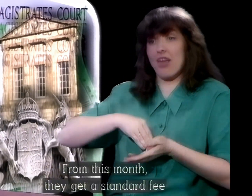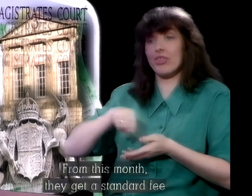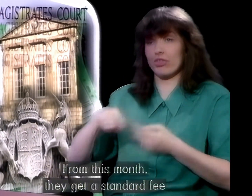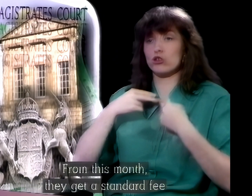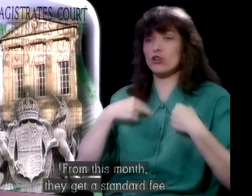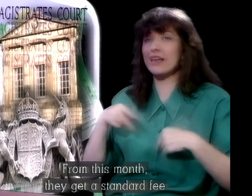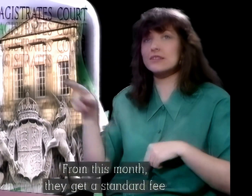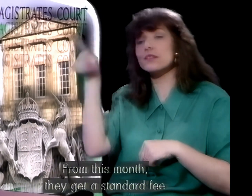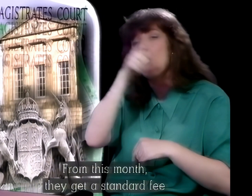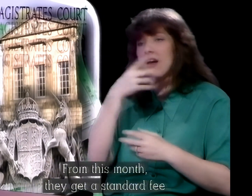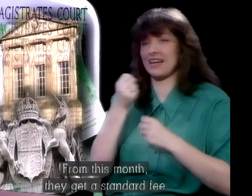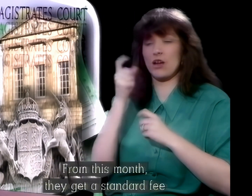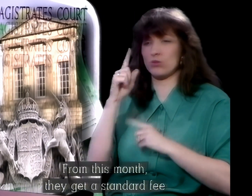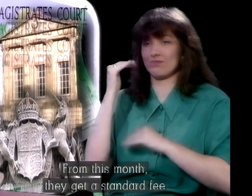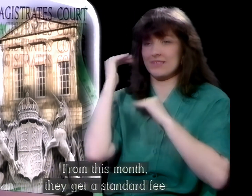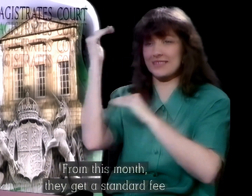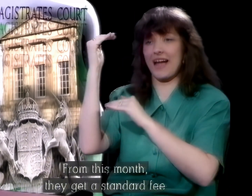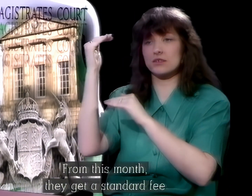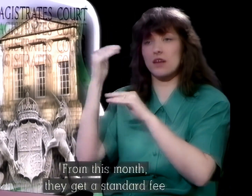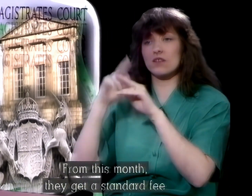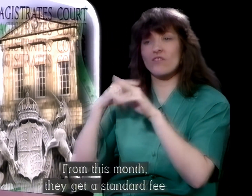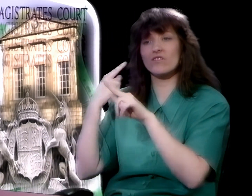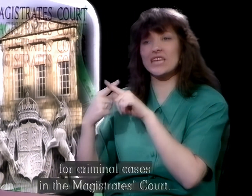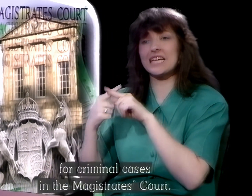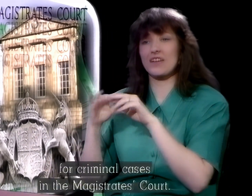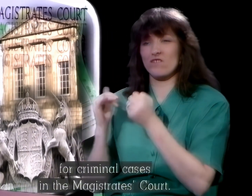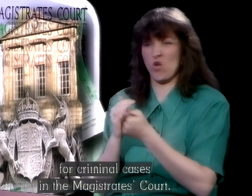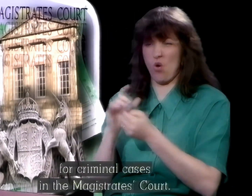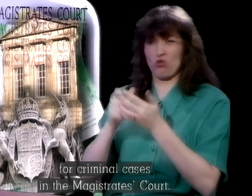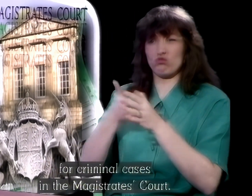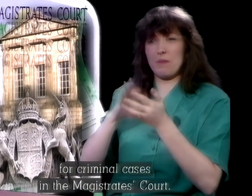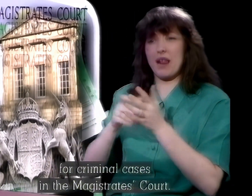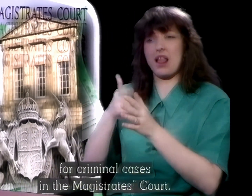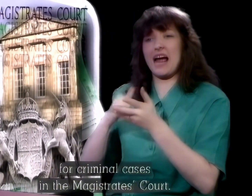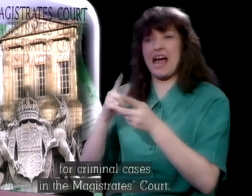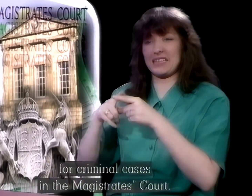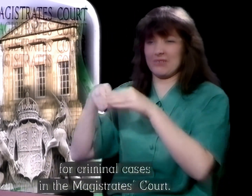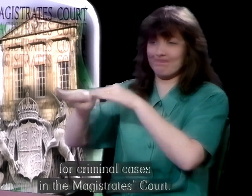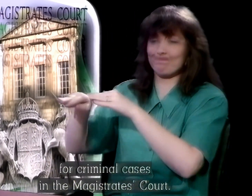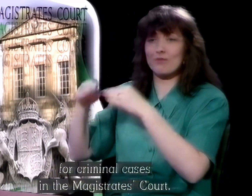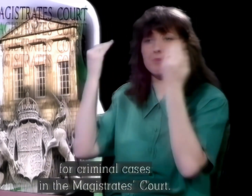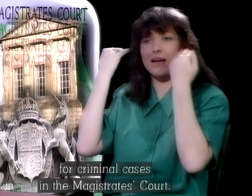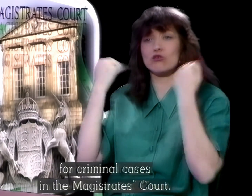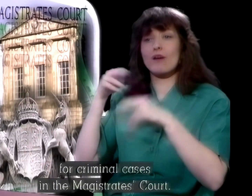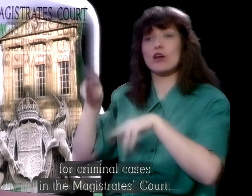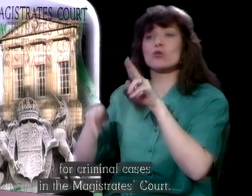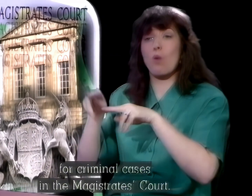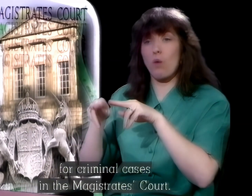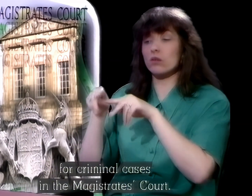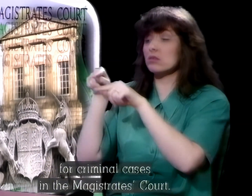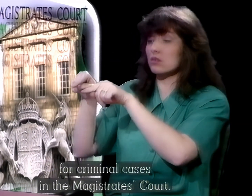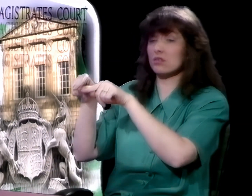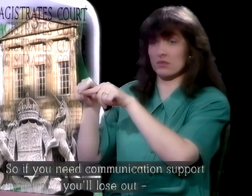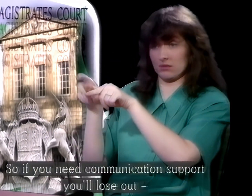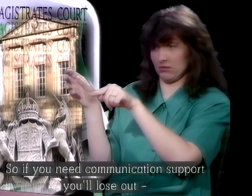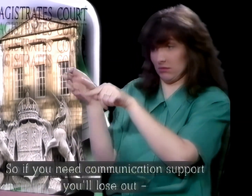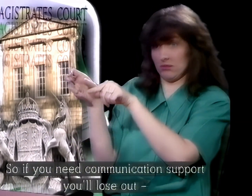From this month, they get a standard fee for criminal cases in the magistrates' courts. So if you need